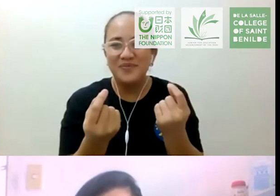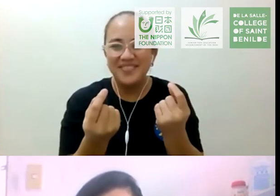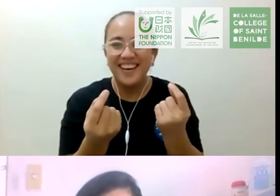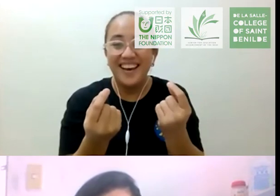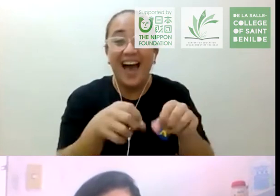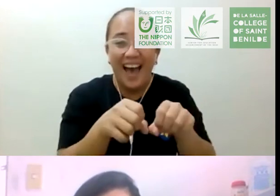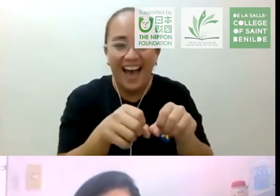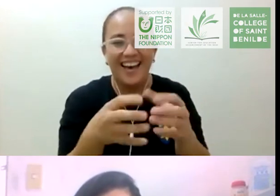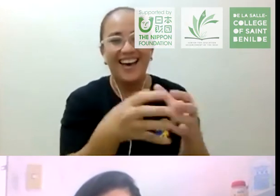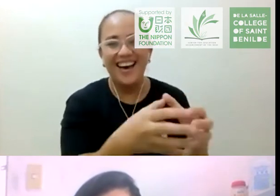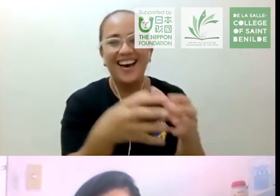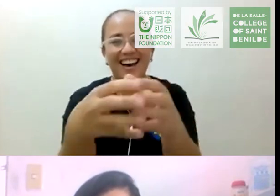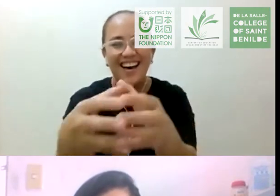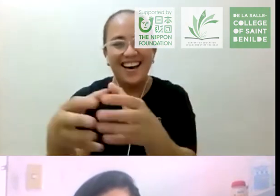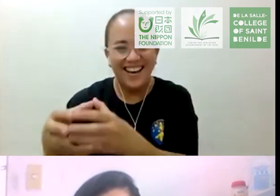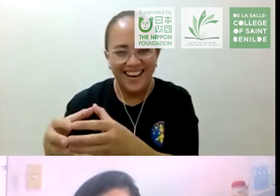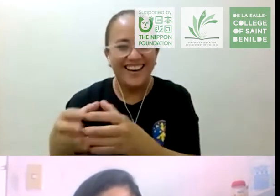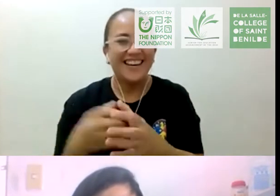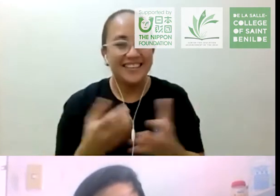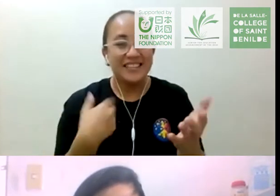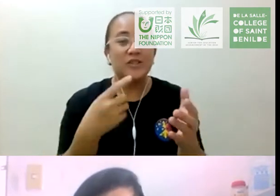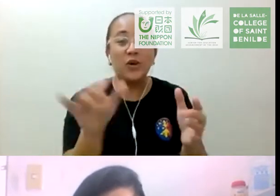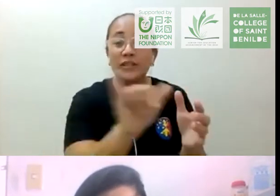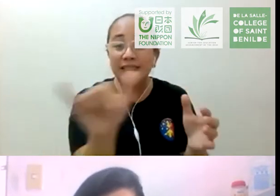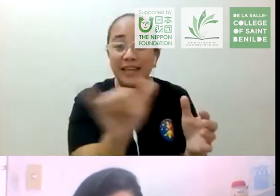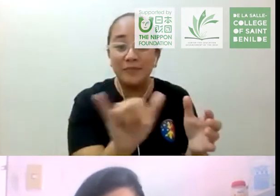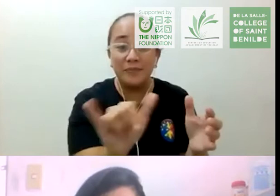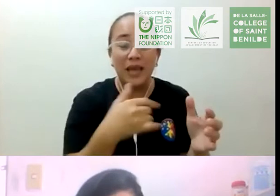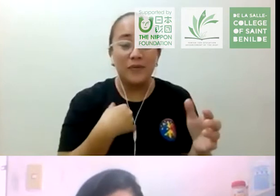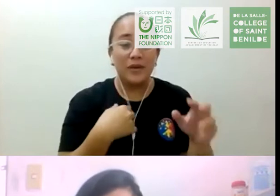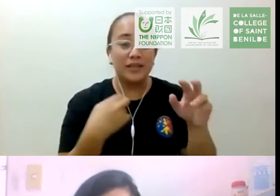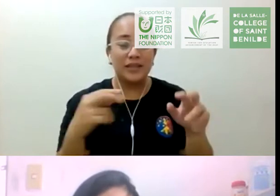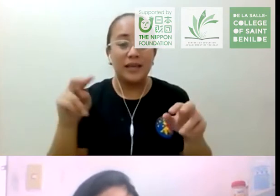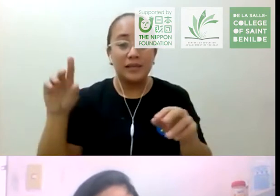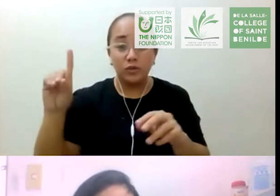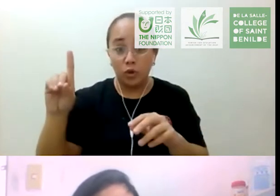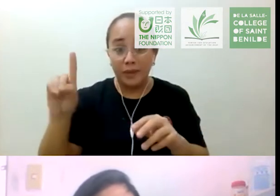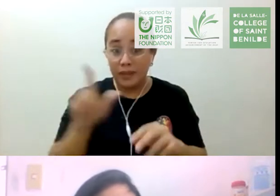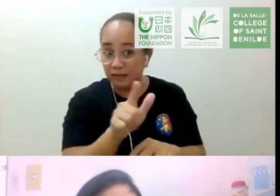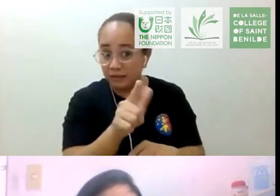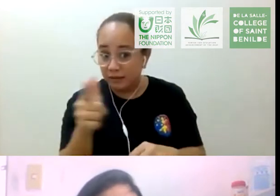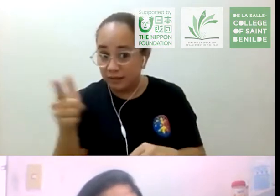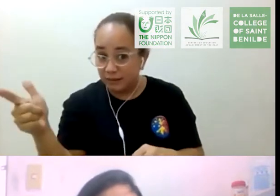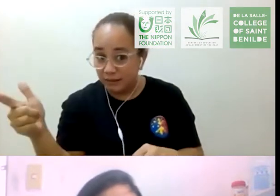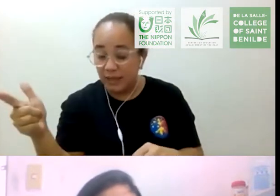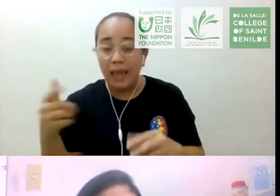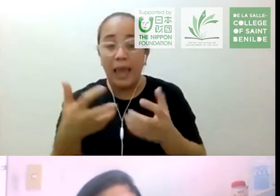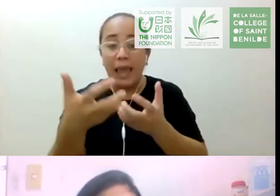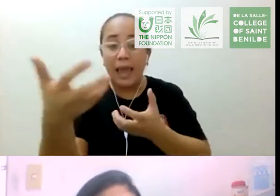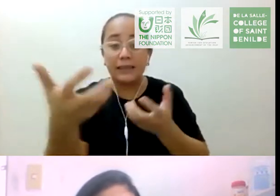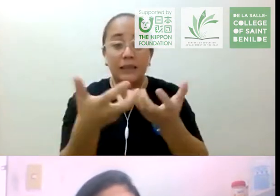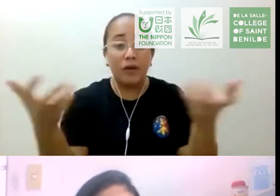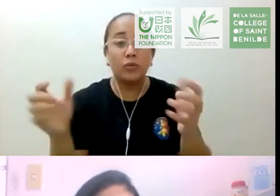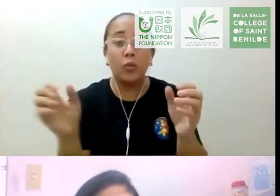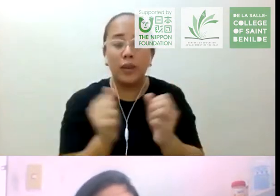non-dominant hand. So you keep the same order as with the dominant hand, and then just divide by non-dominant